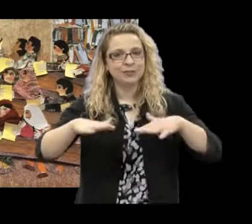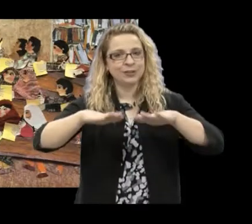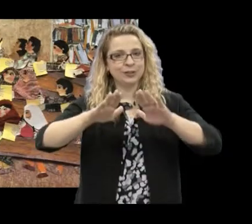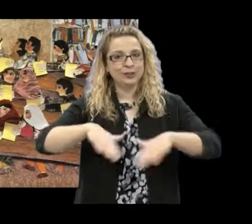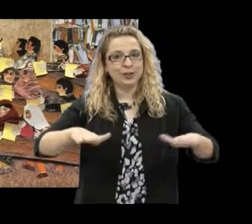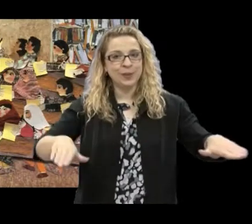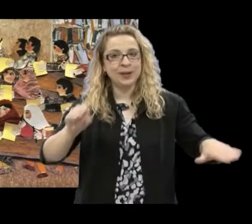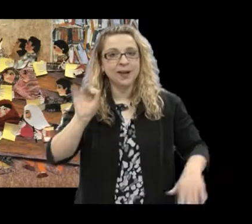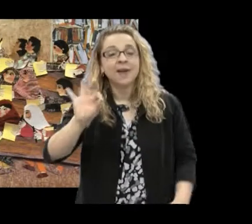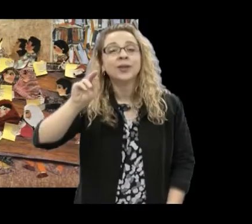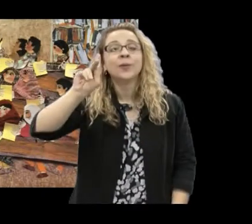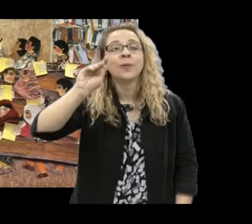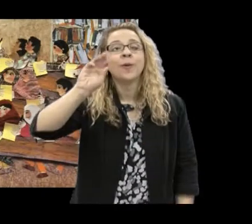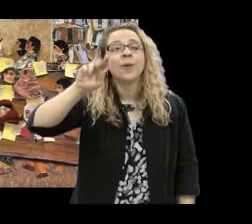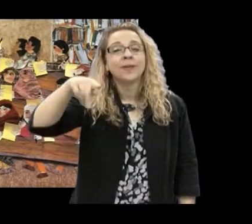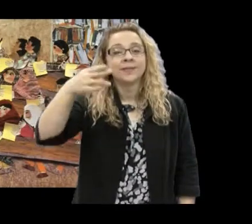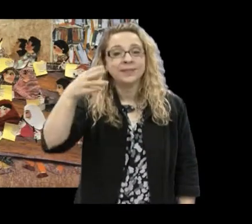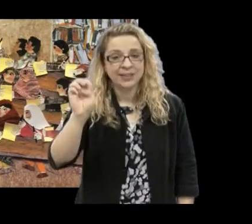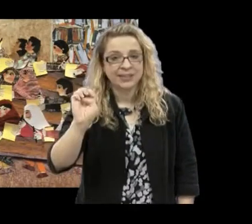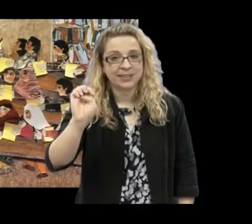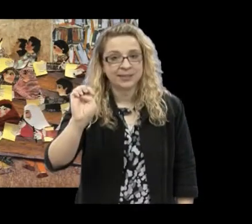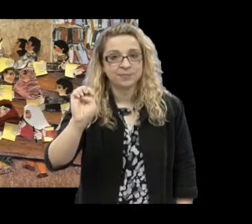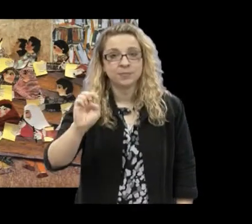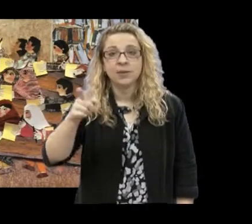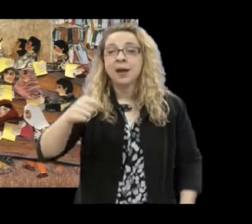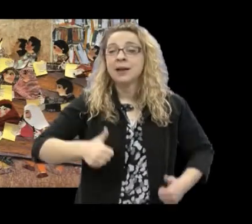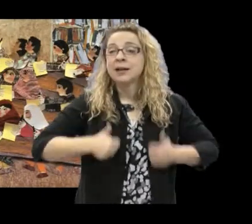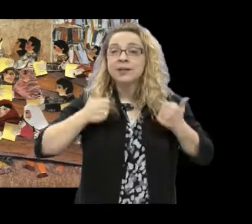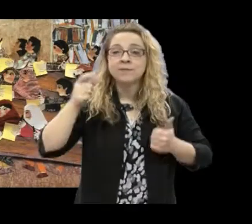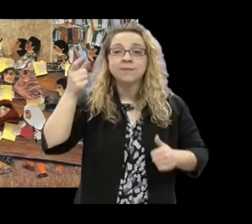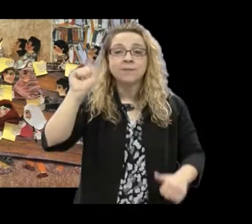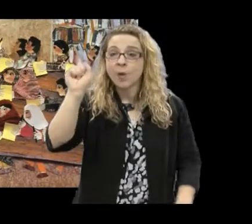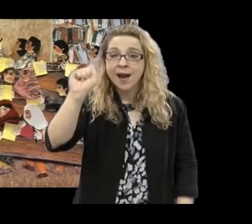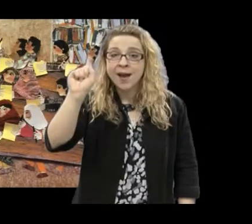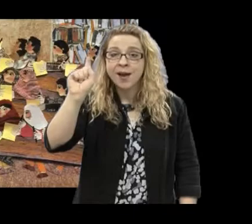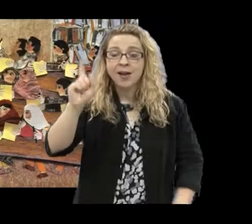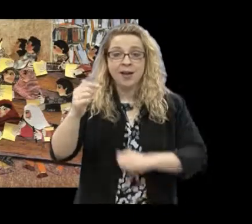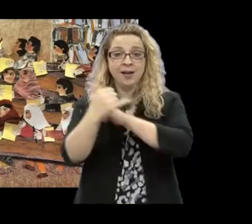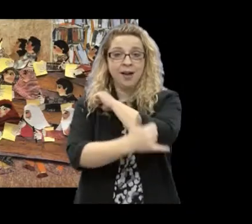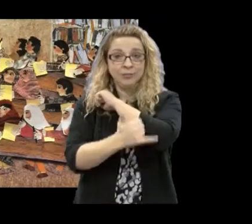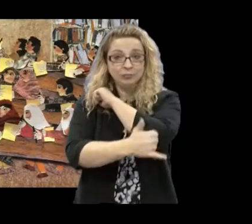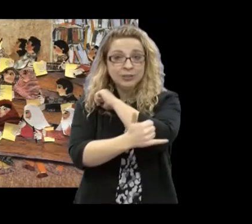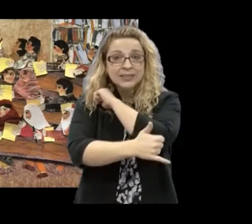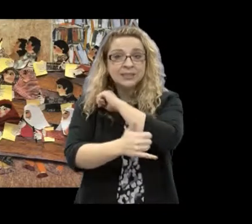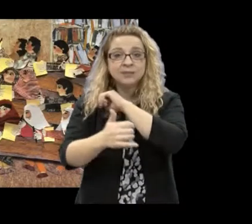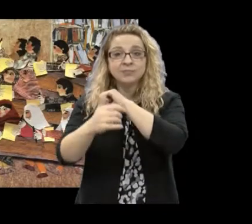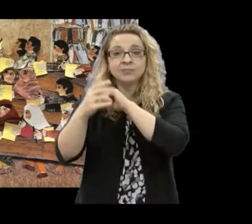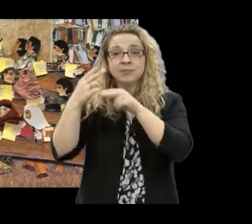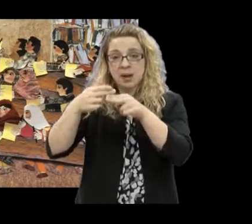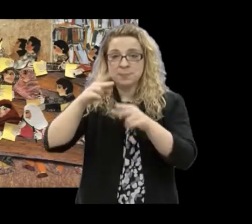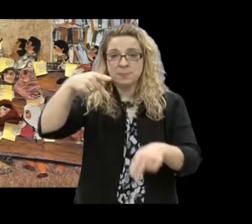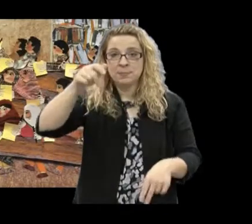We are the children of Corfe. We live in a village in the mountains of